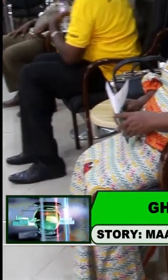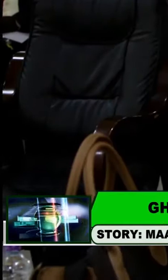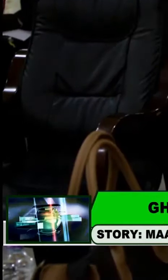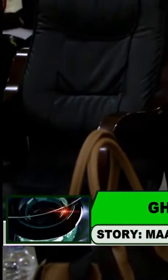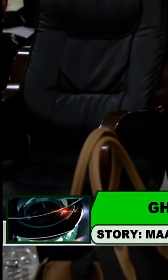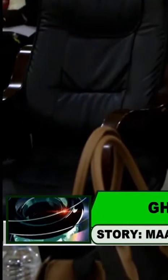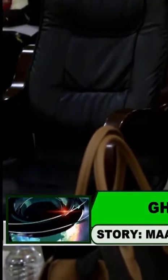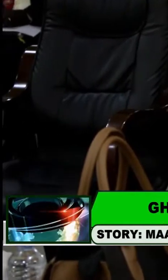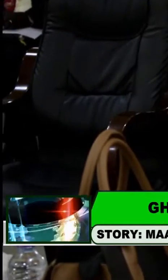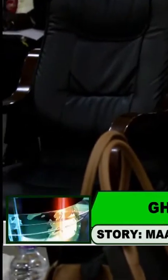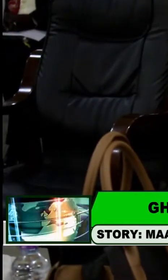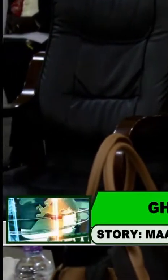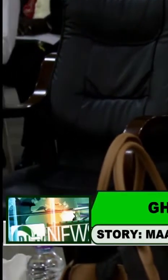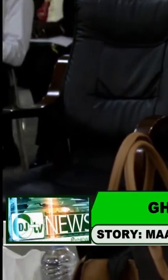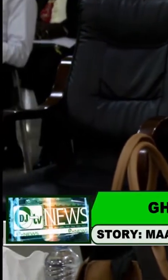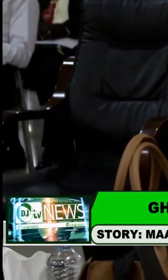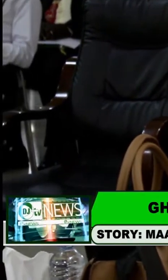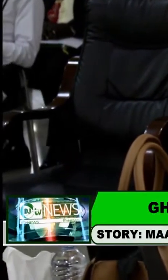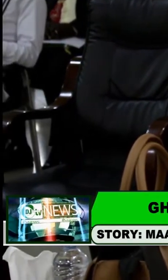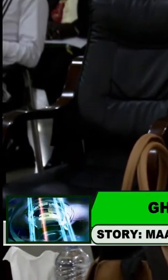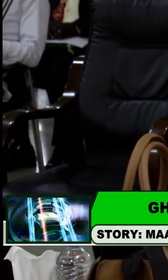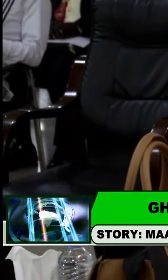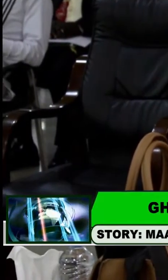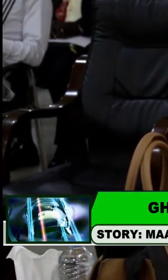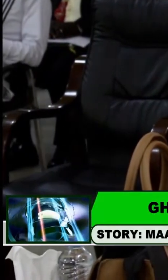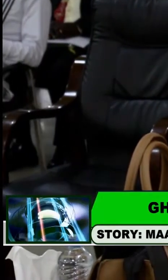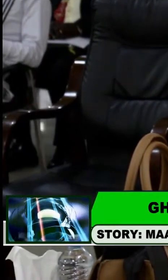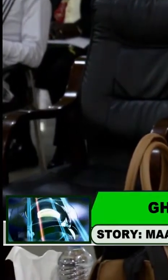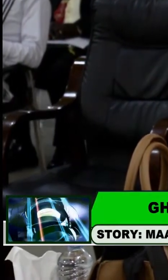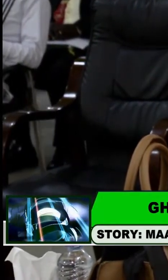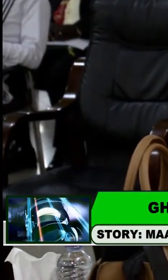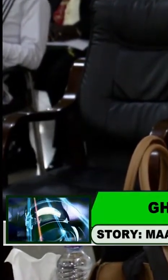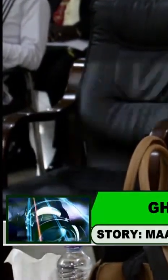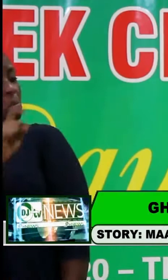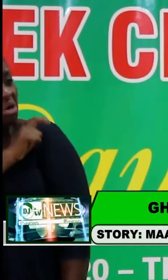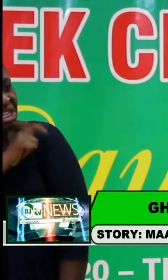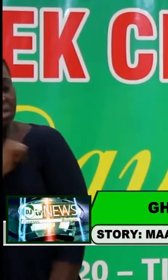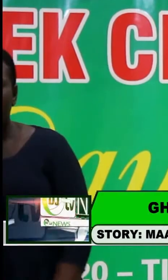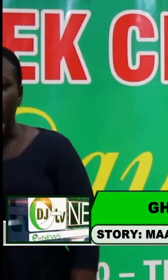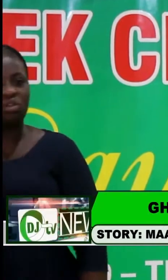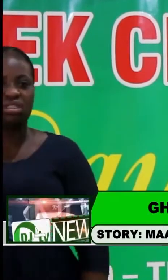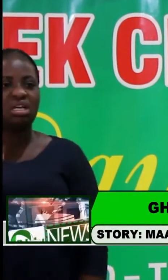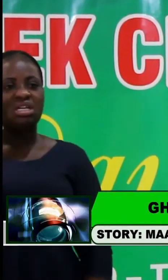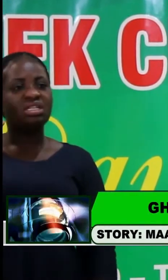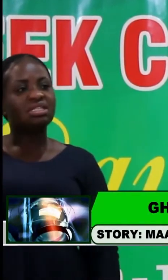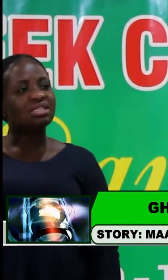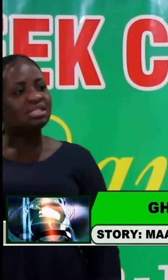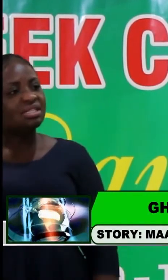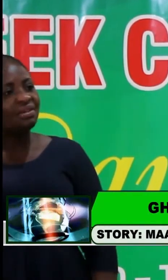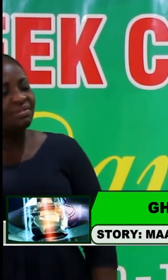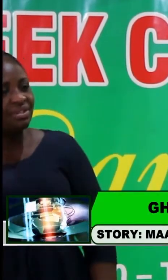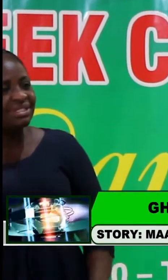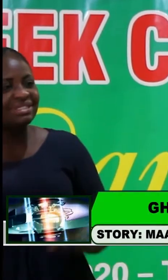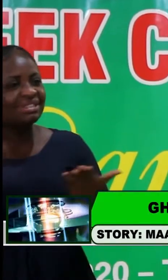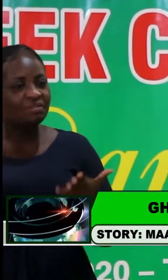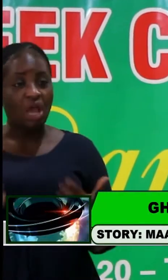the institutional configuration of the public sector. If you have a problem with the police, it's not civil service. If you have a